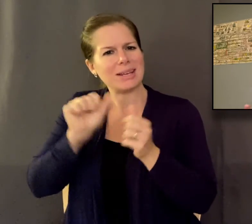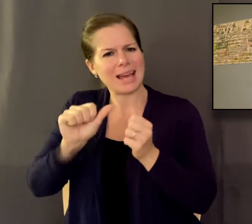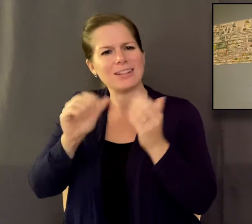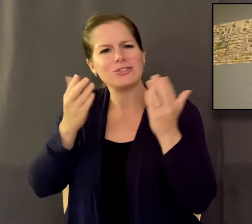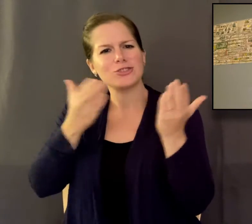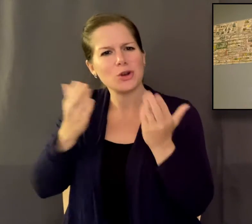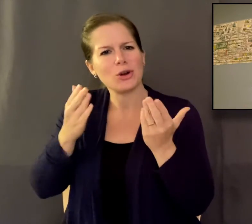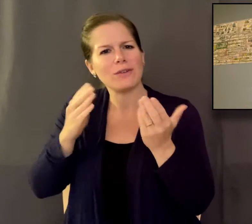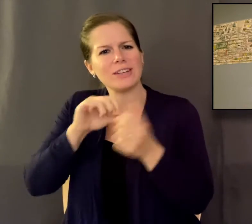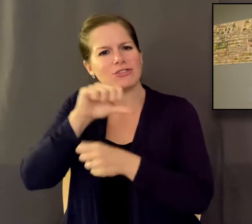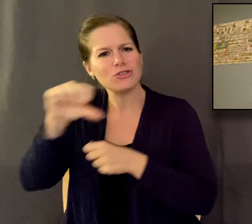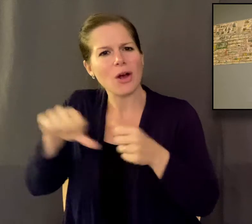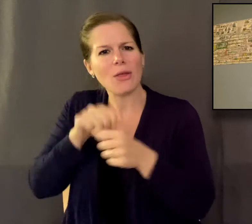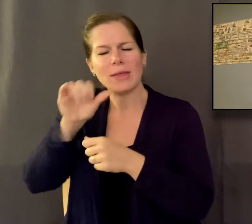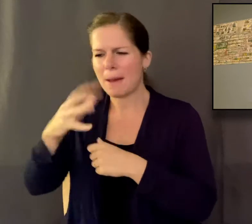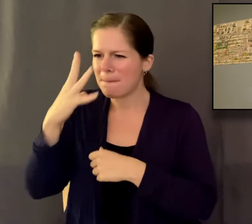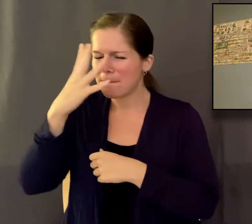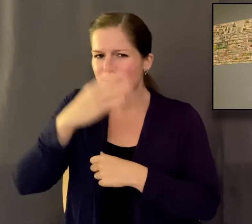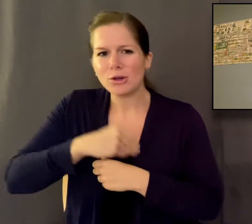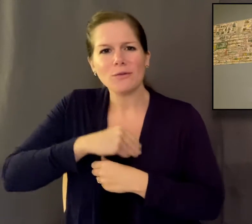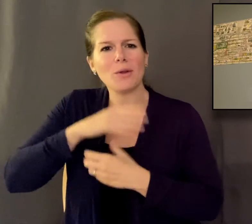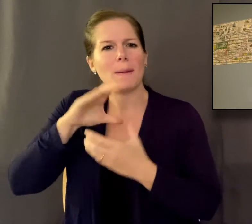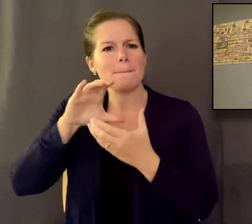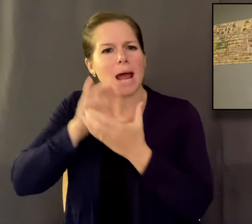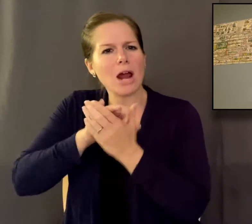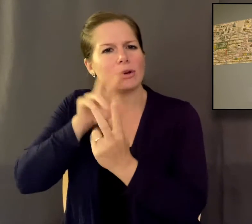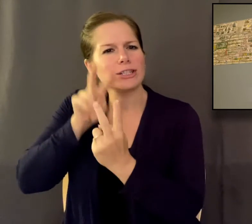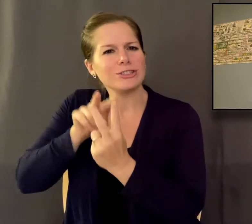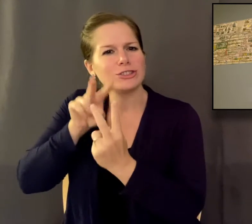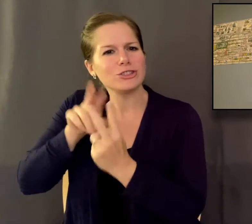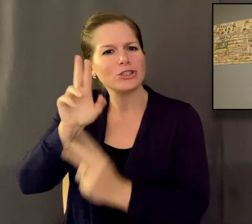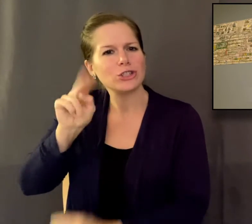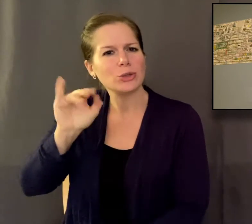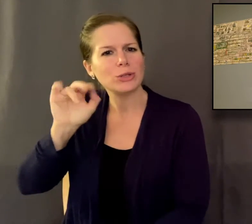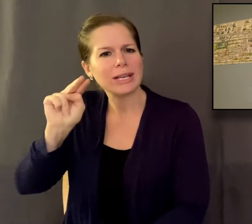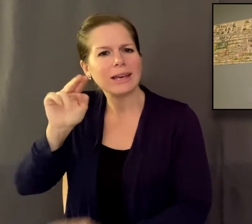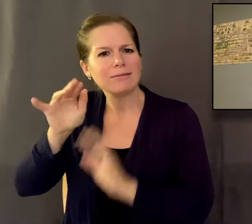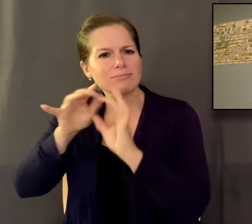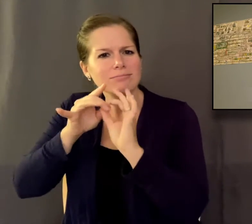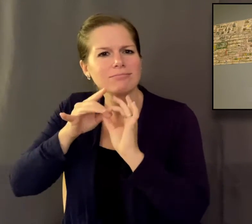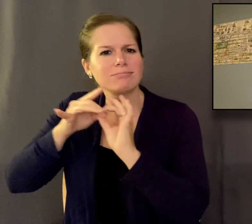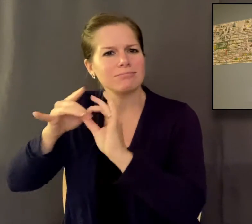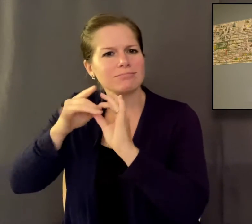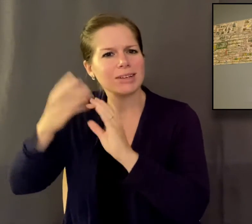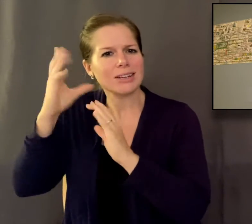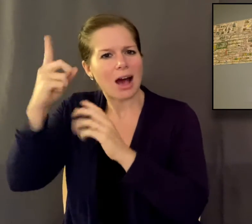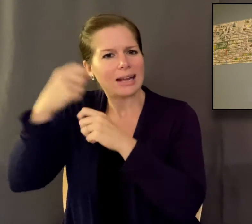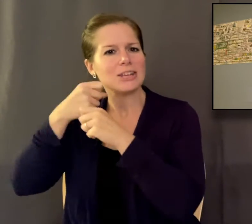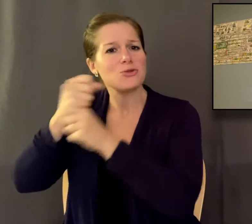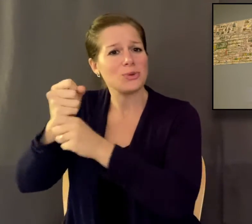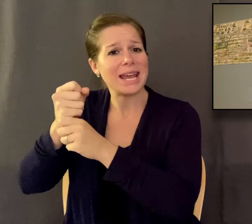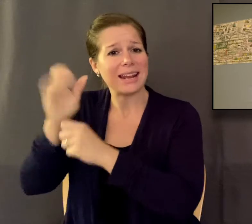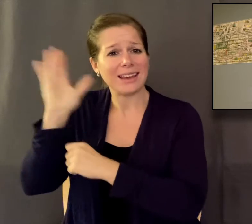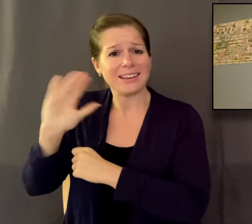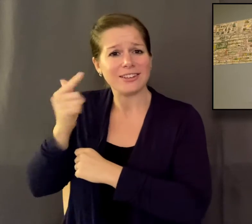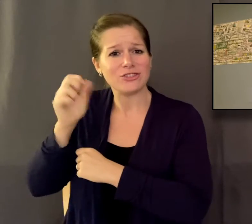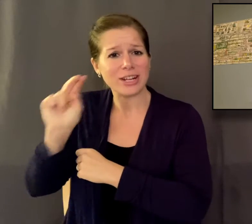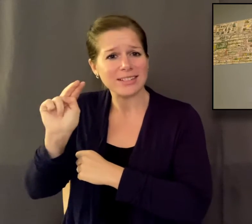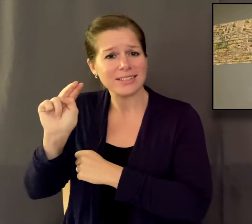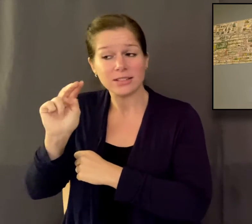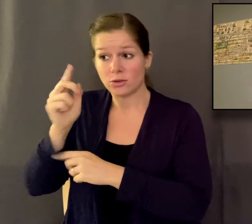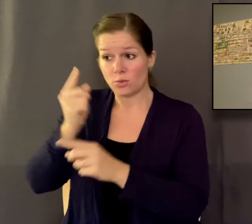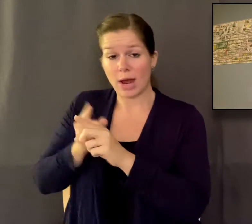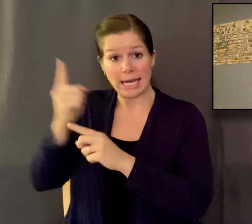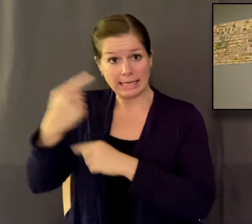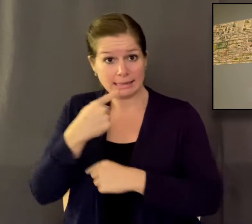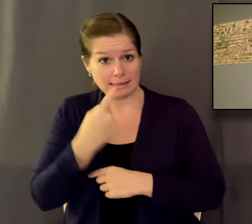that beautiful union of marriage that God ordained back in Genesis to be a good thing, right? He looked at Adam and said, man, it's not good